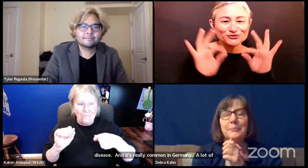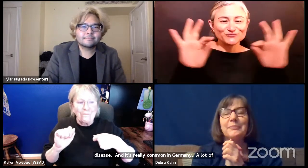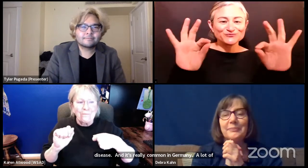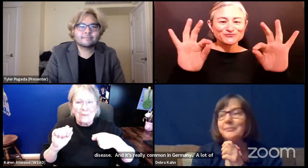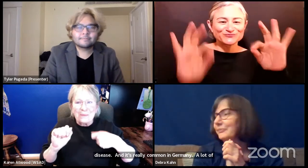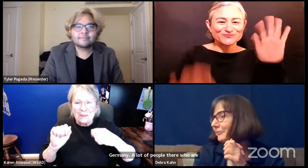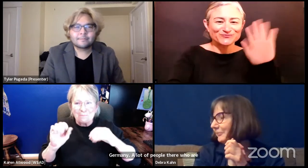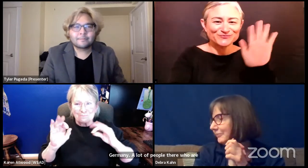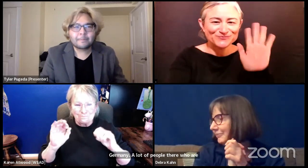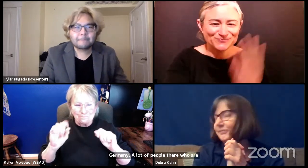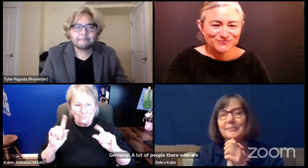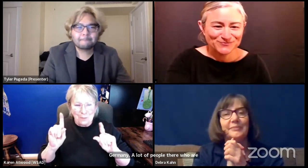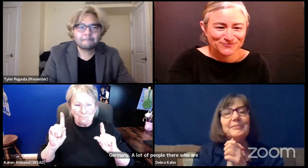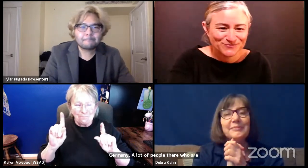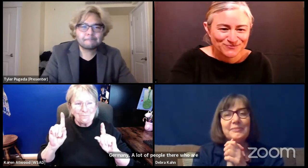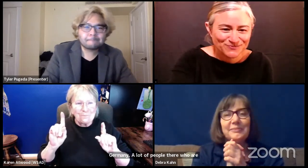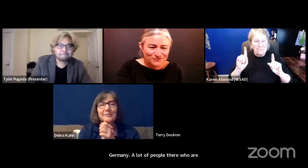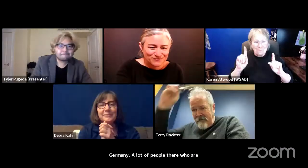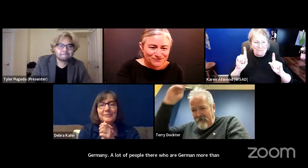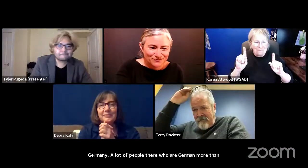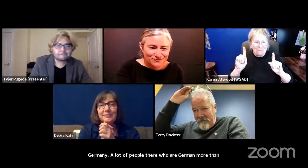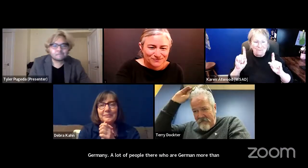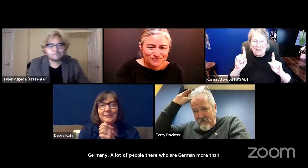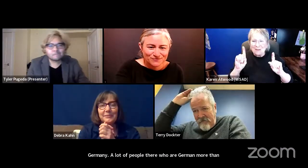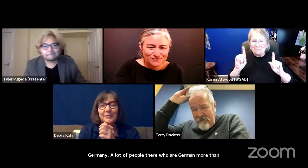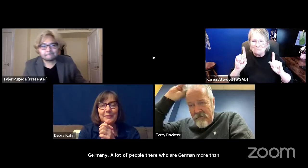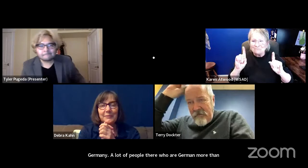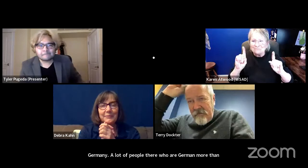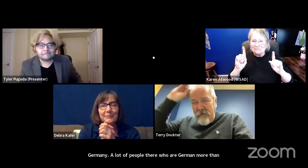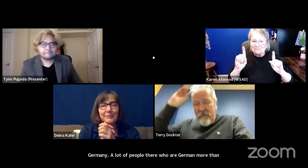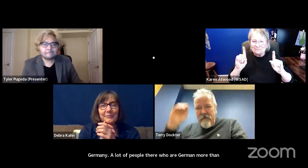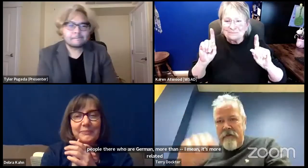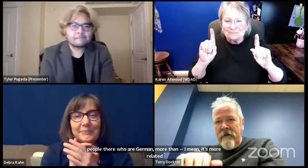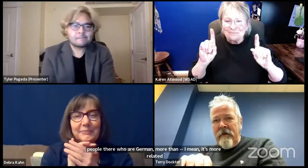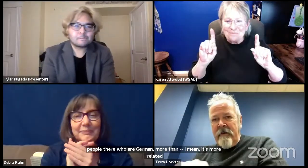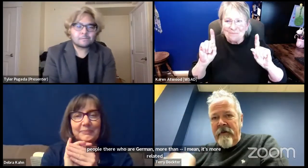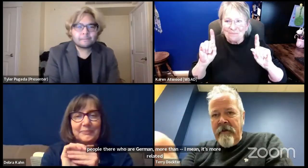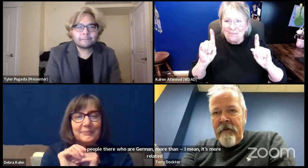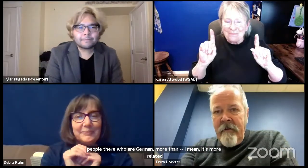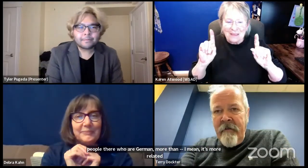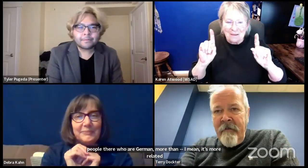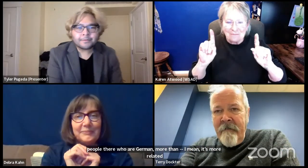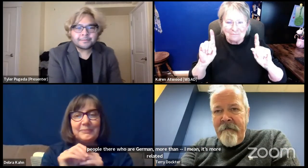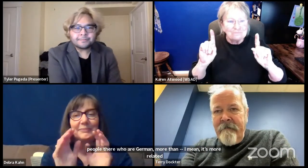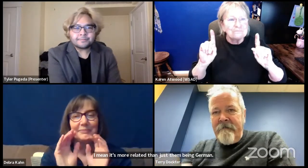And Karen is saying it's time for an interpreter switch. So Janelle. Thank you.